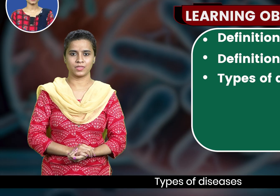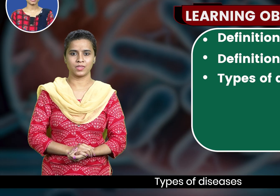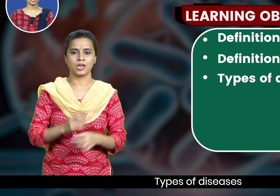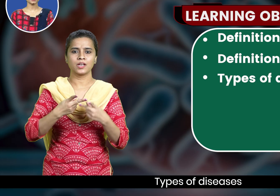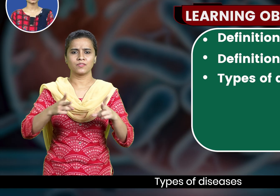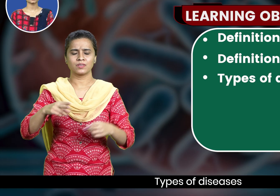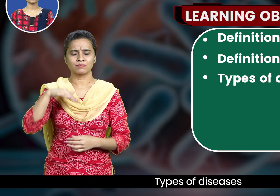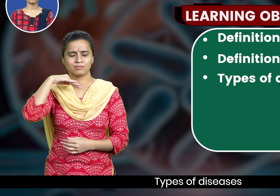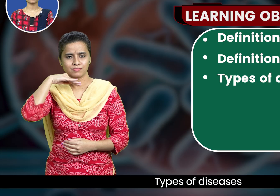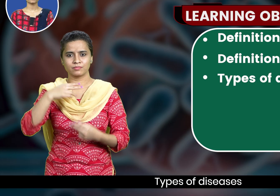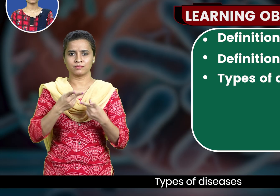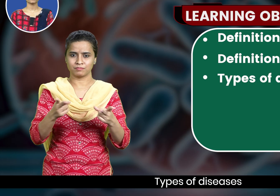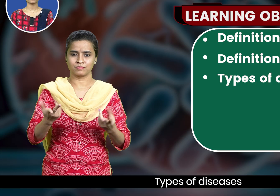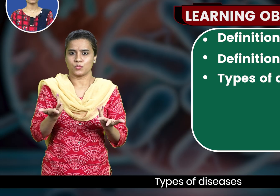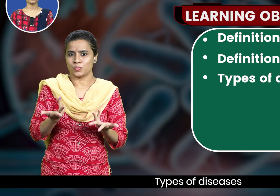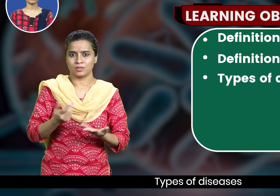types of diseases,